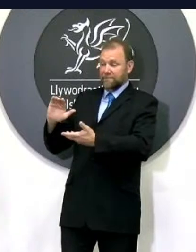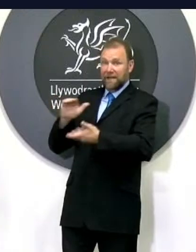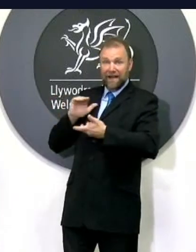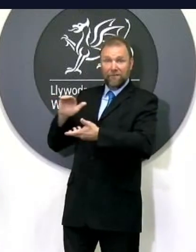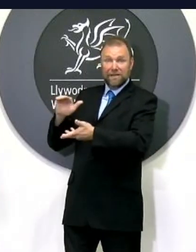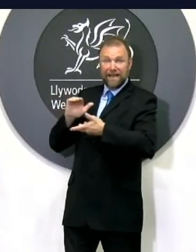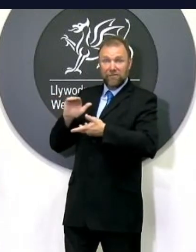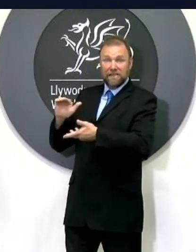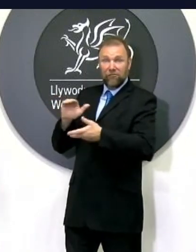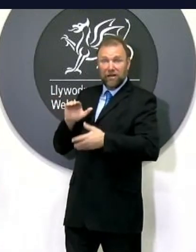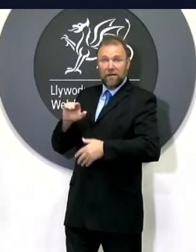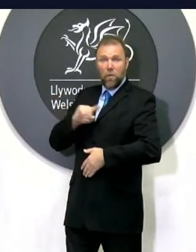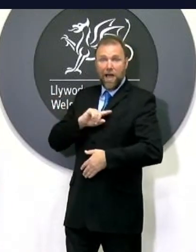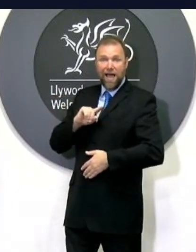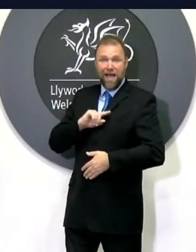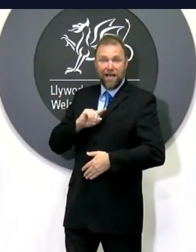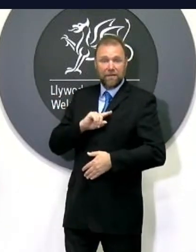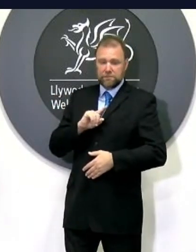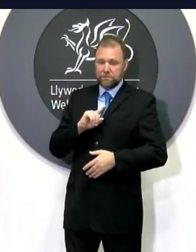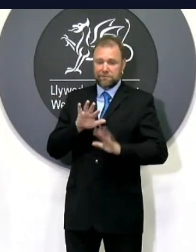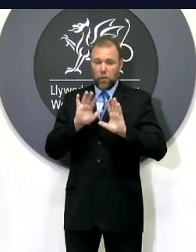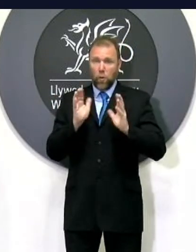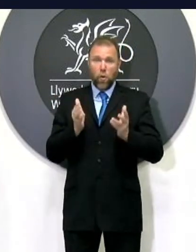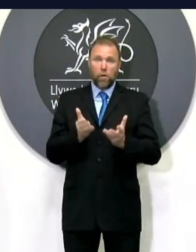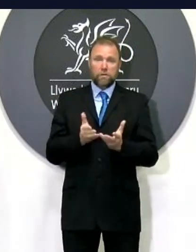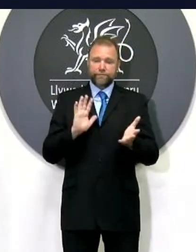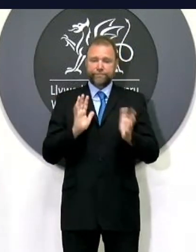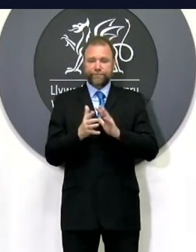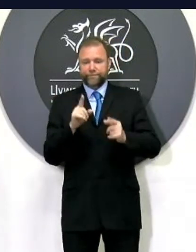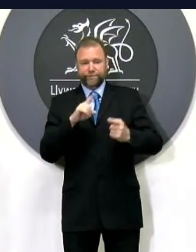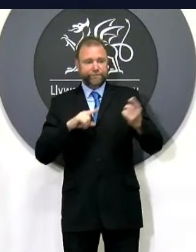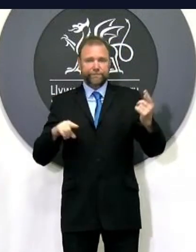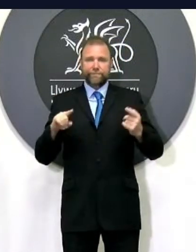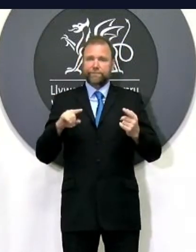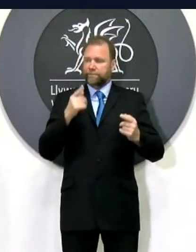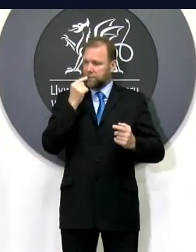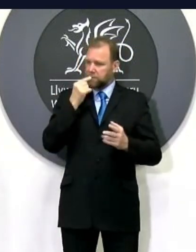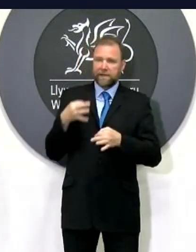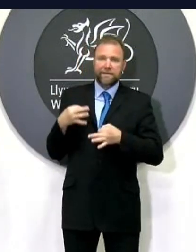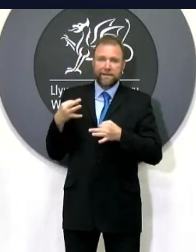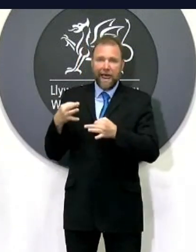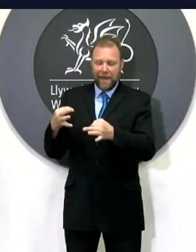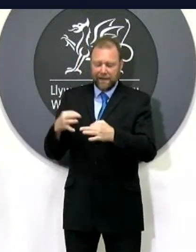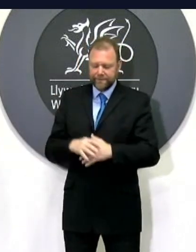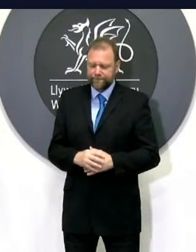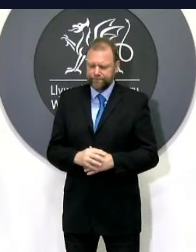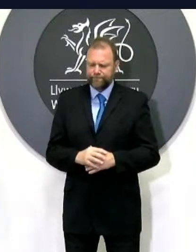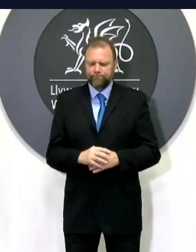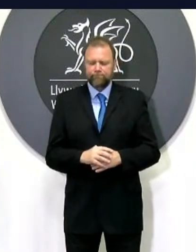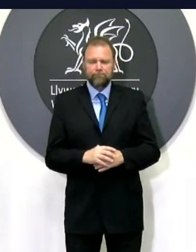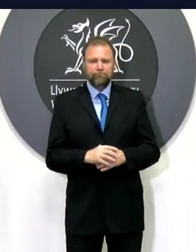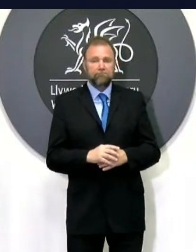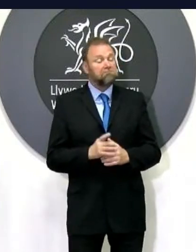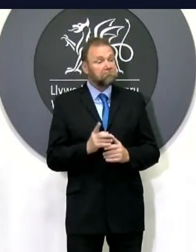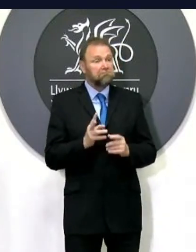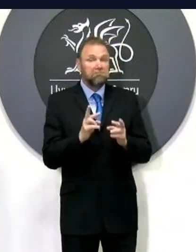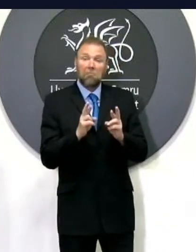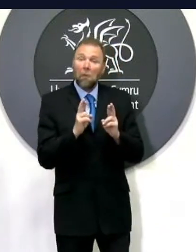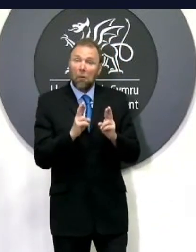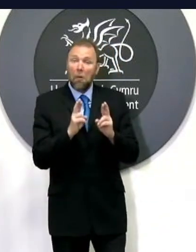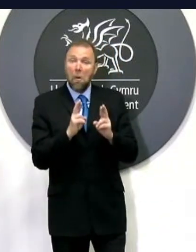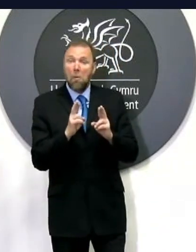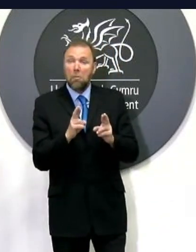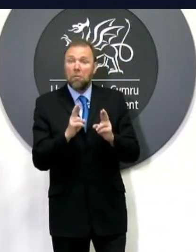of actions across the world. I do hope that we will be in a position where events of the sort